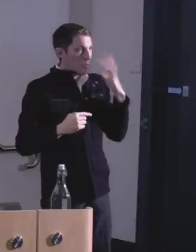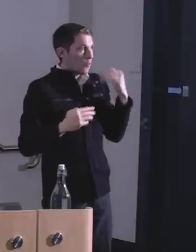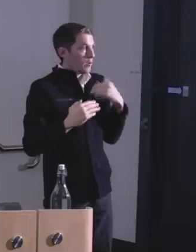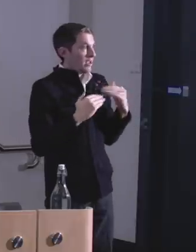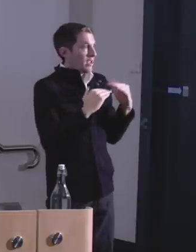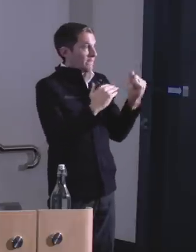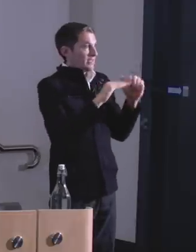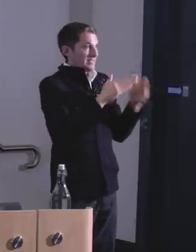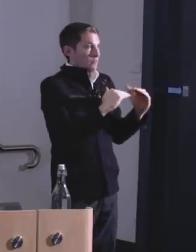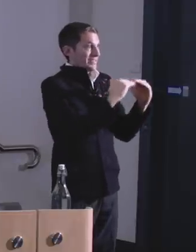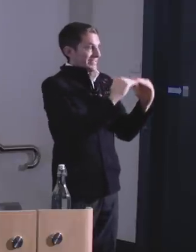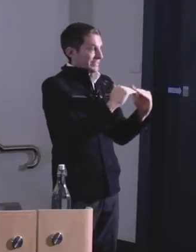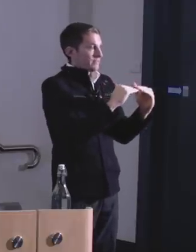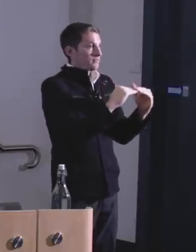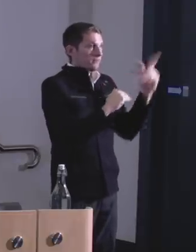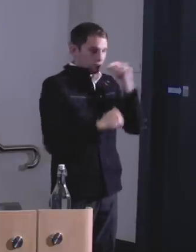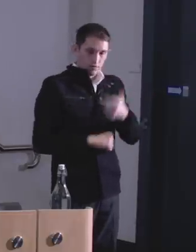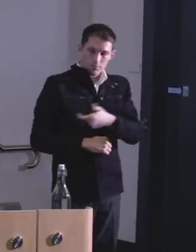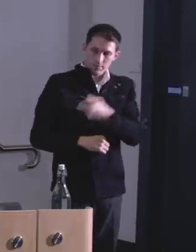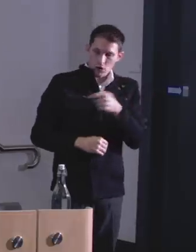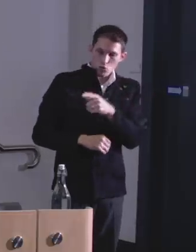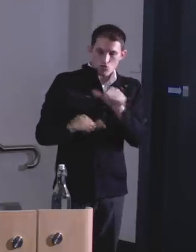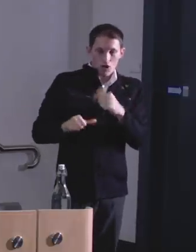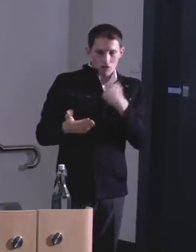globally, then you say, yeah, it's all right, you can be a country now.